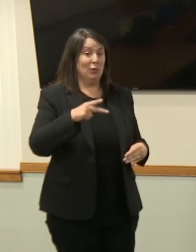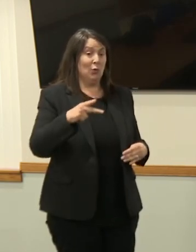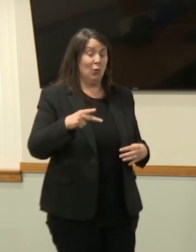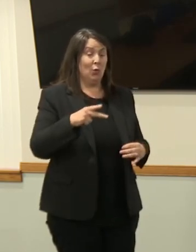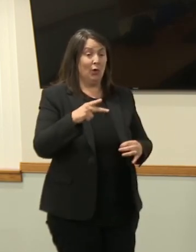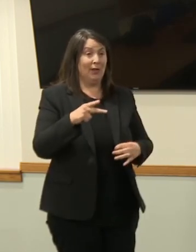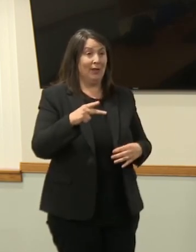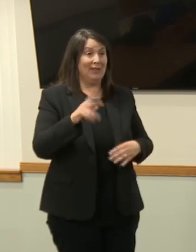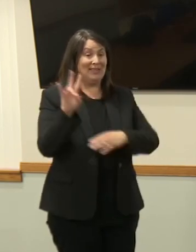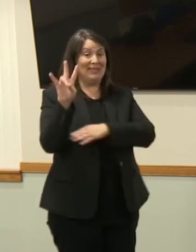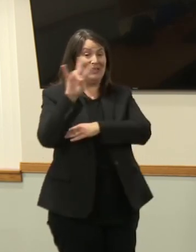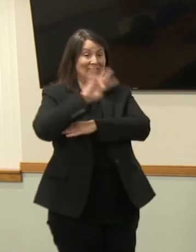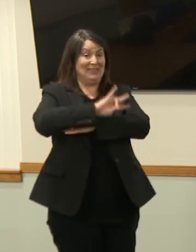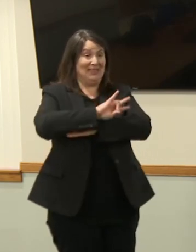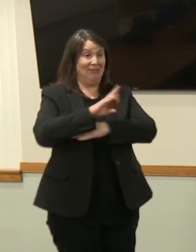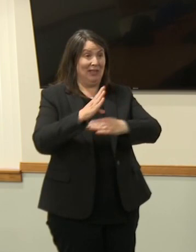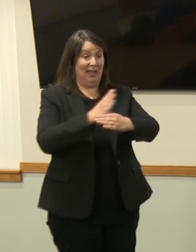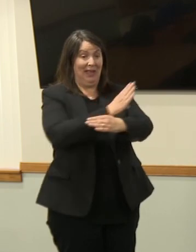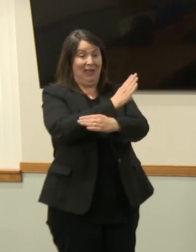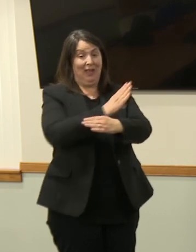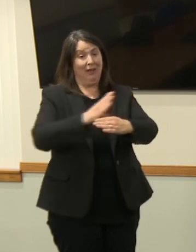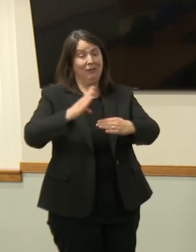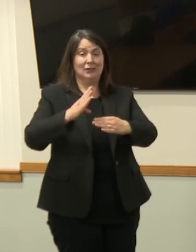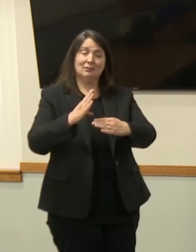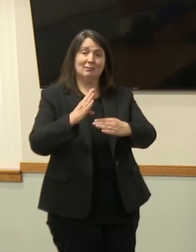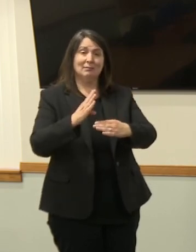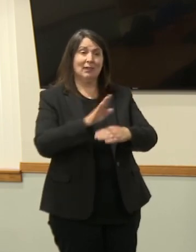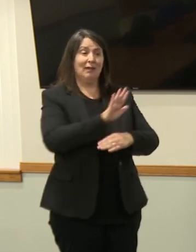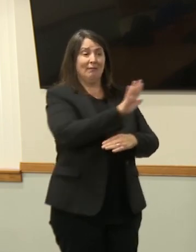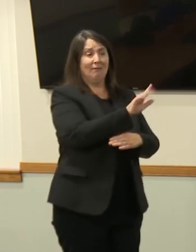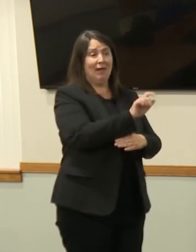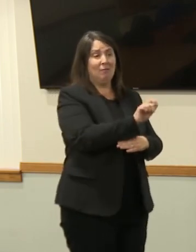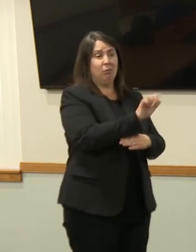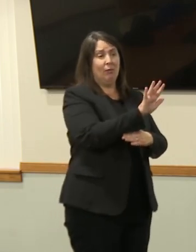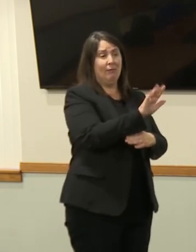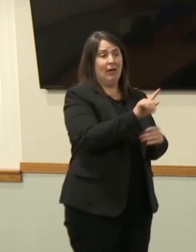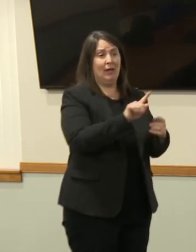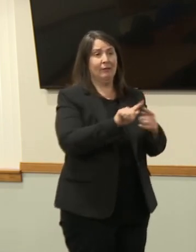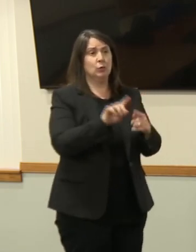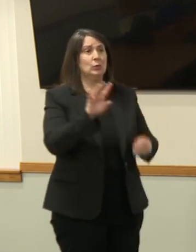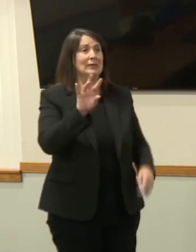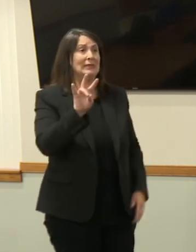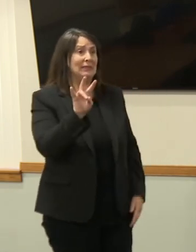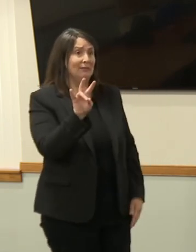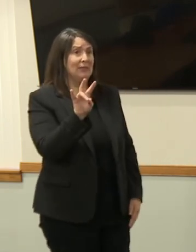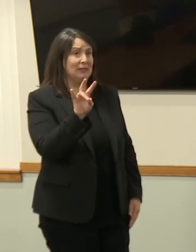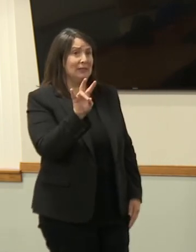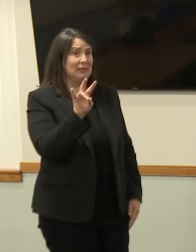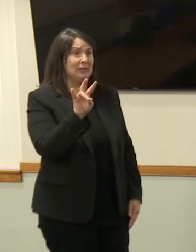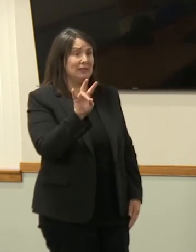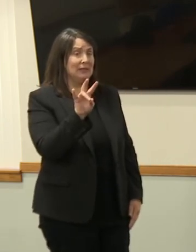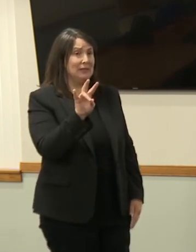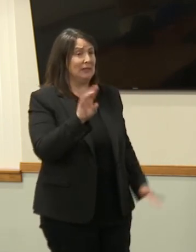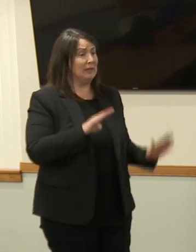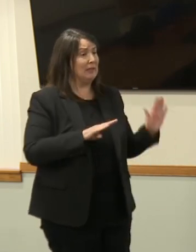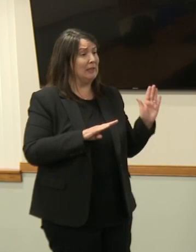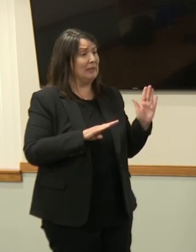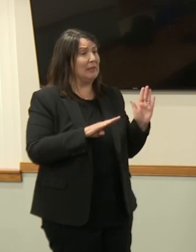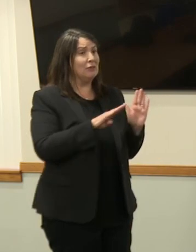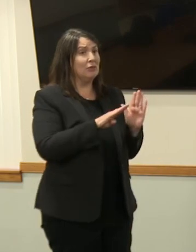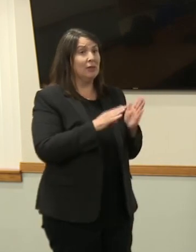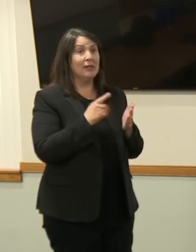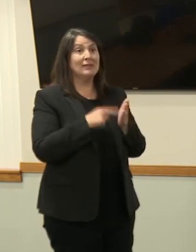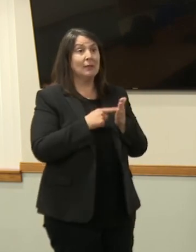our 7-day average can be anywhere, I would say, between 5.5 to 7 right now. I think we're inching up higher. Some of our